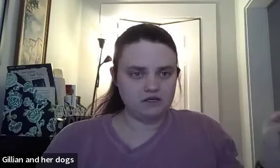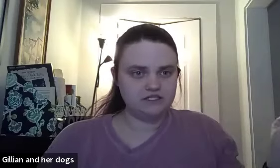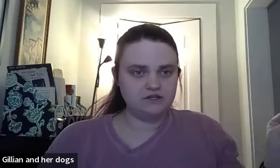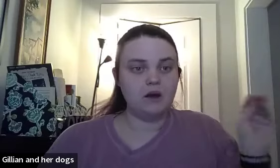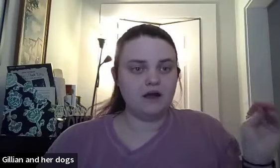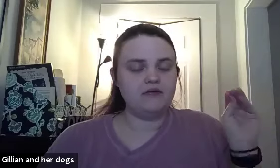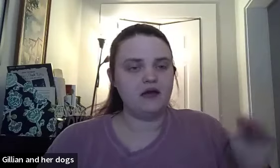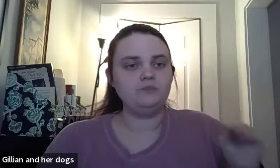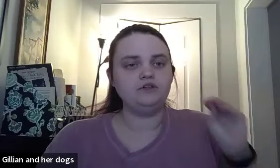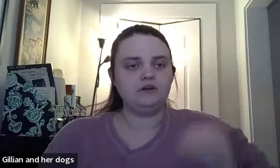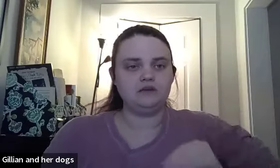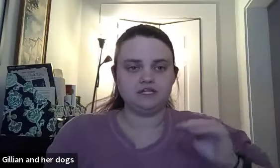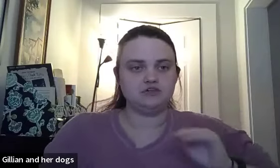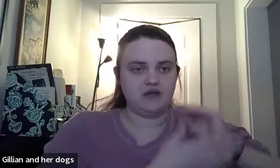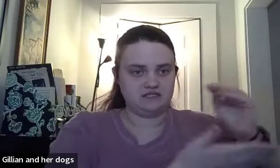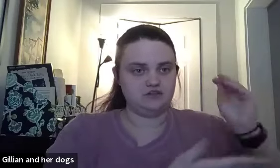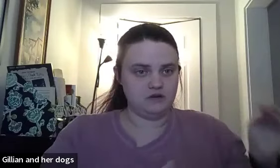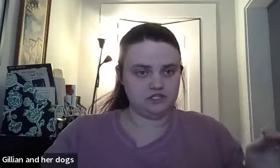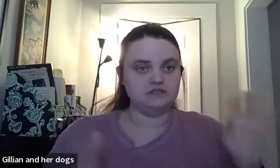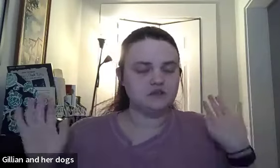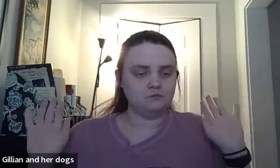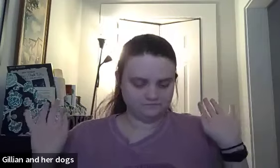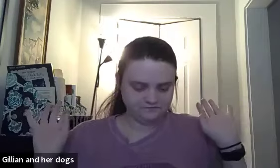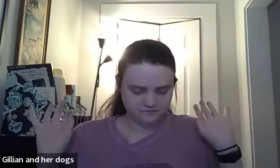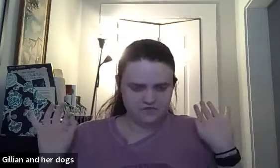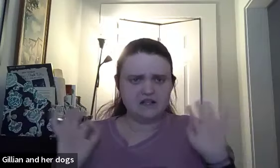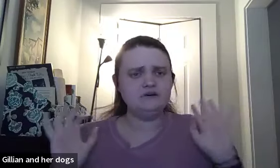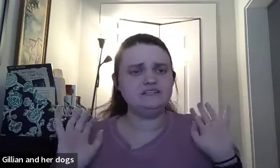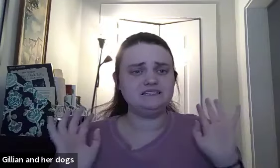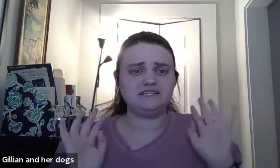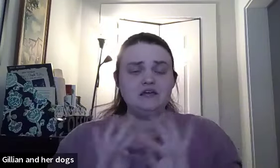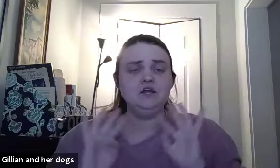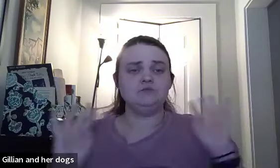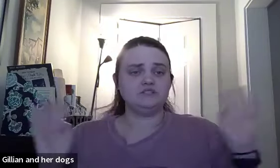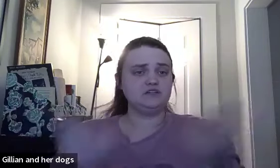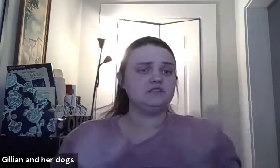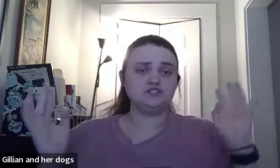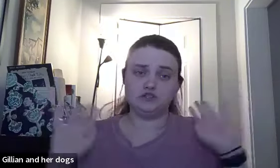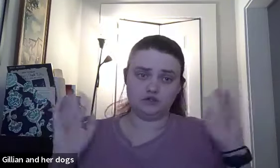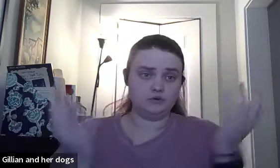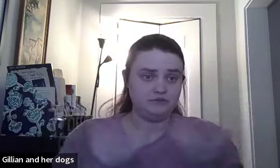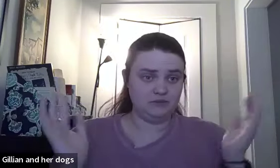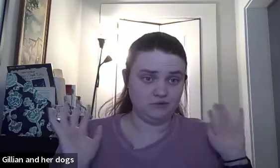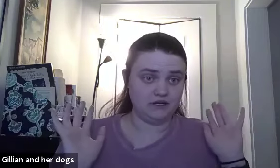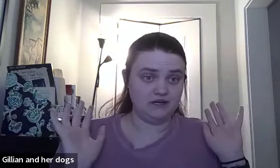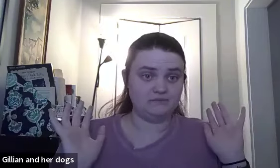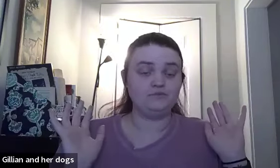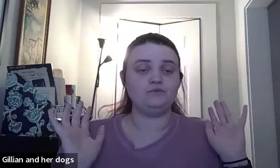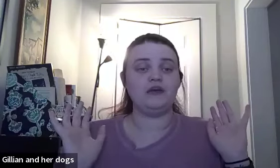talking to about the help, you need to make sure that's the direction. So I always like to say, pretend you're in a circle with people right now.